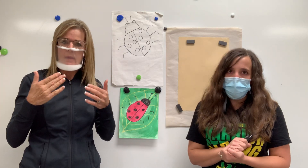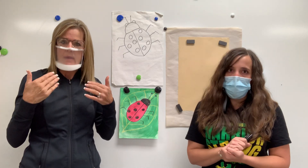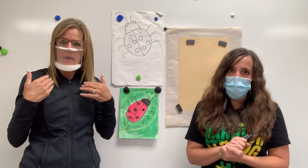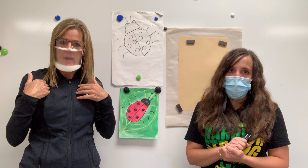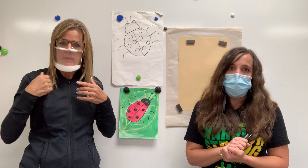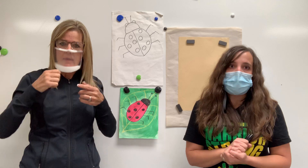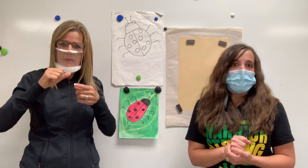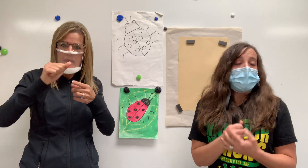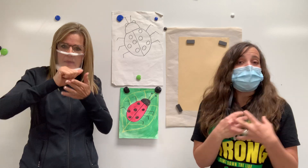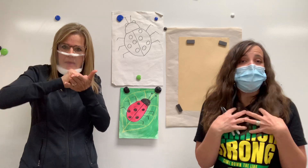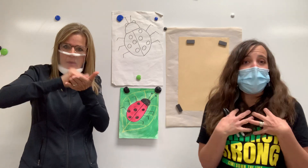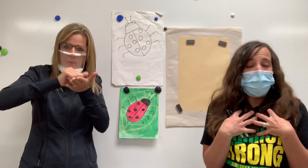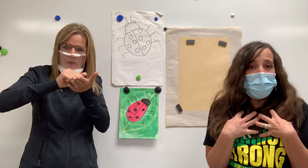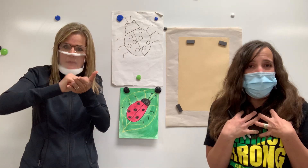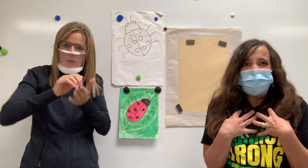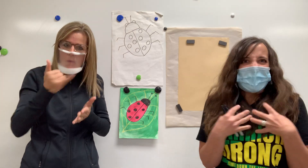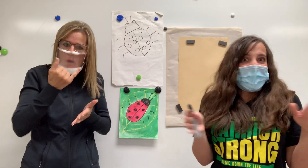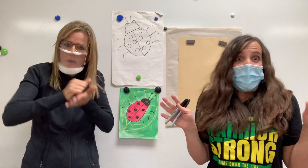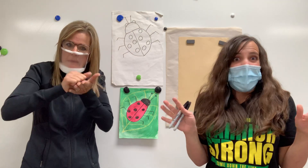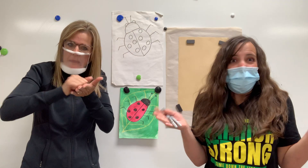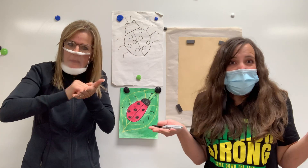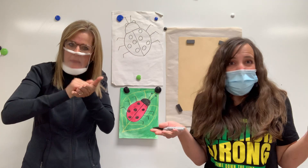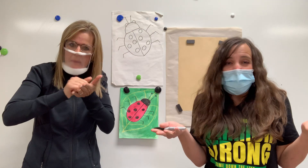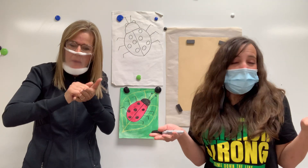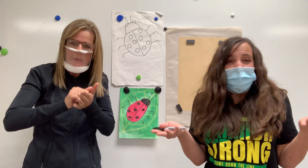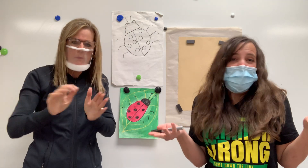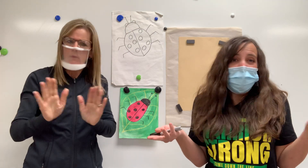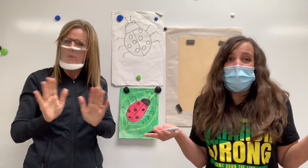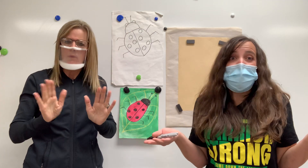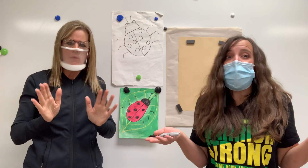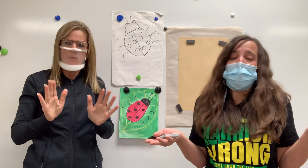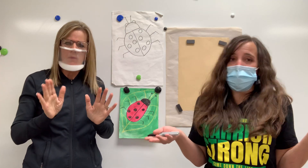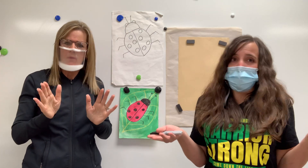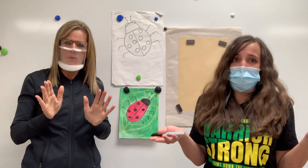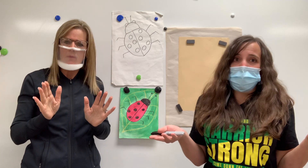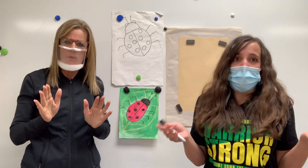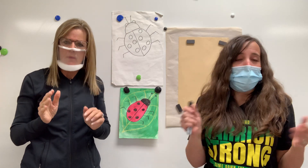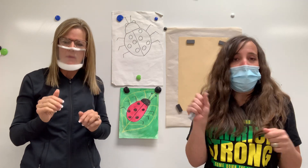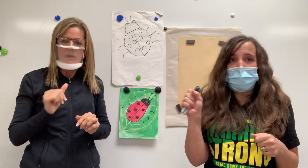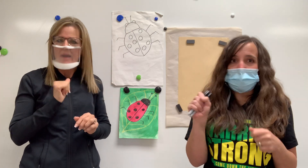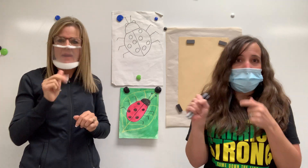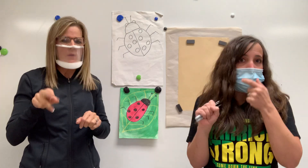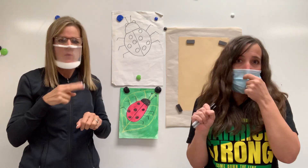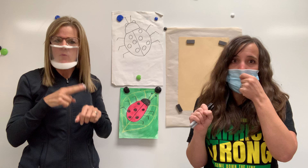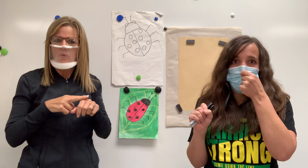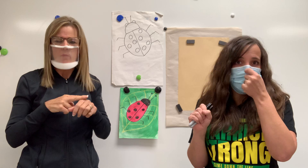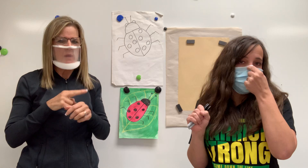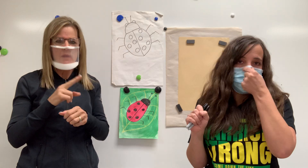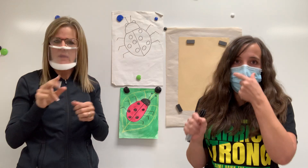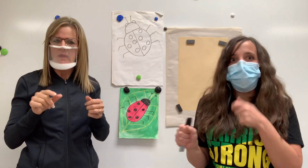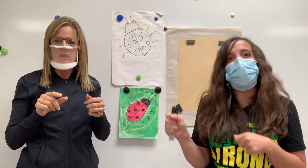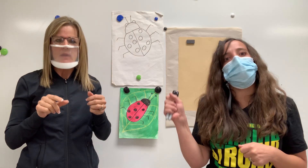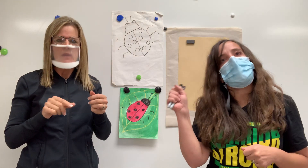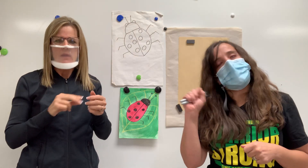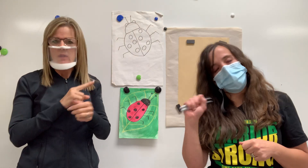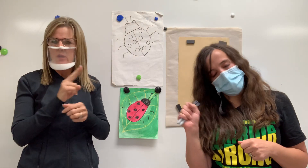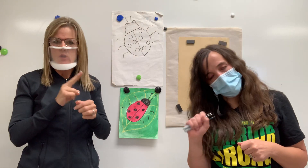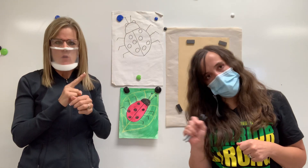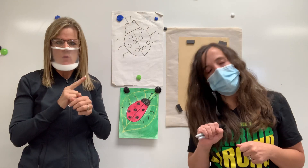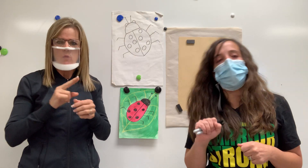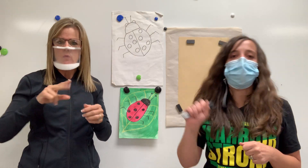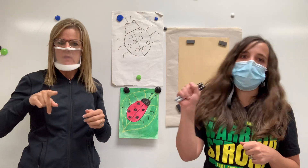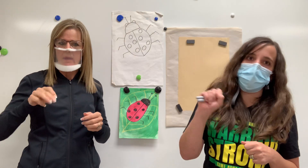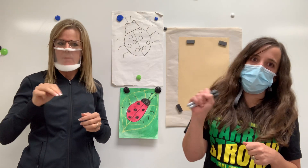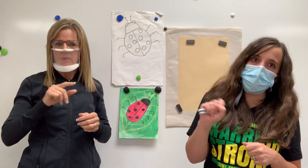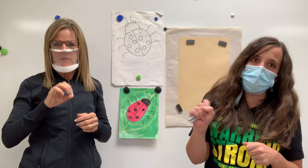to know, kindergartners, is in my class, I don't even usually use pencils. I don't want kids to use erasers all the time and try